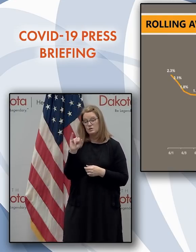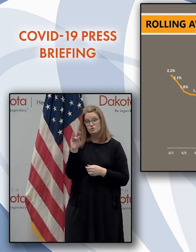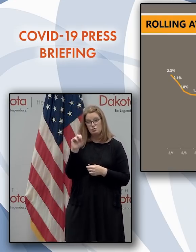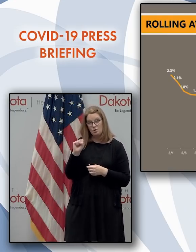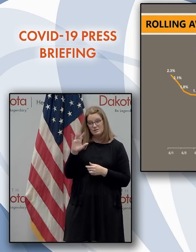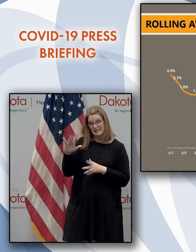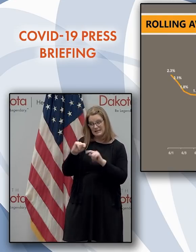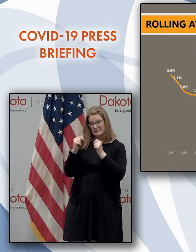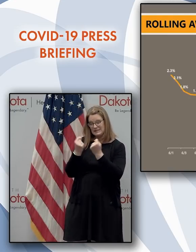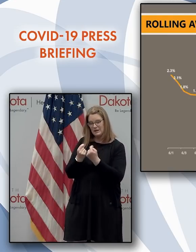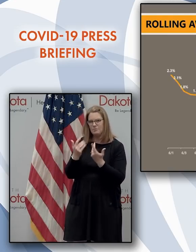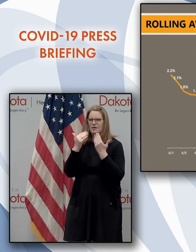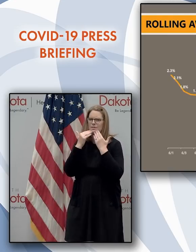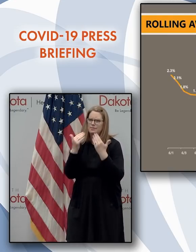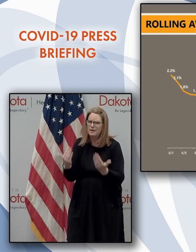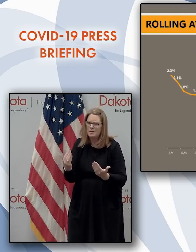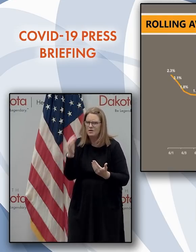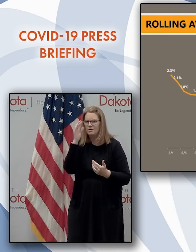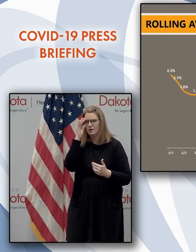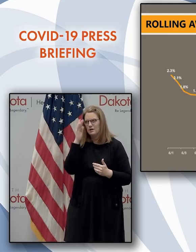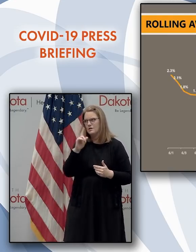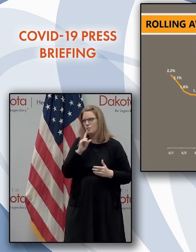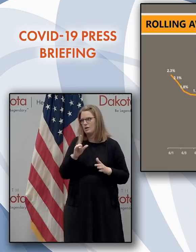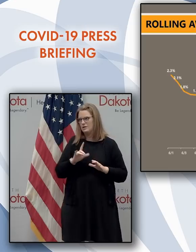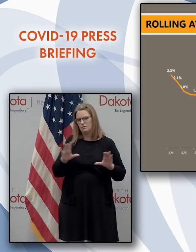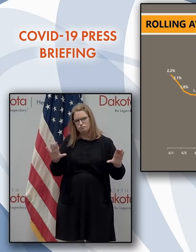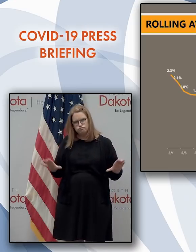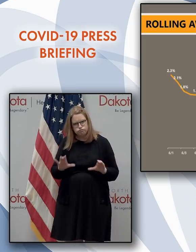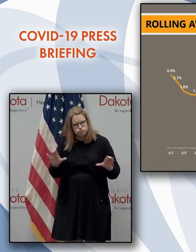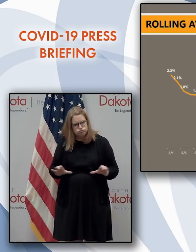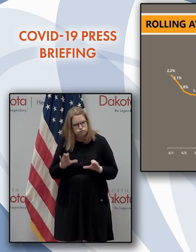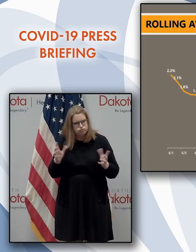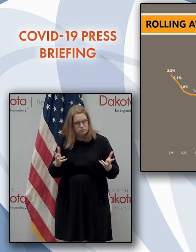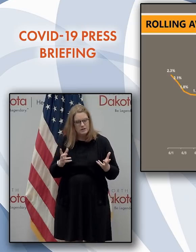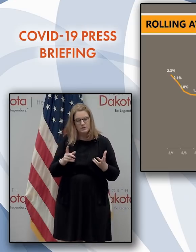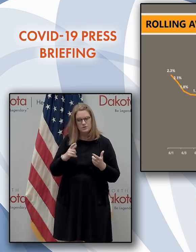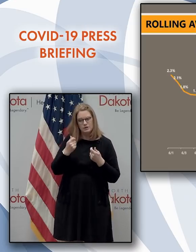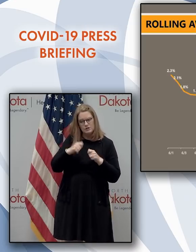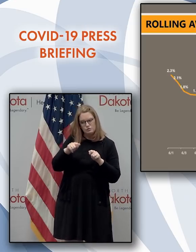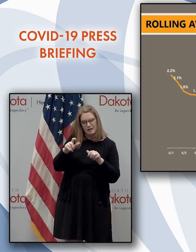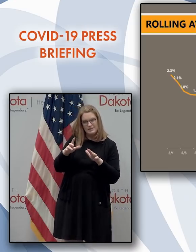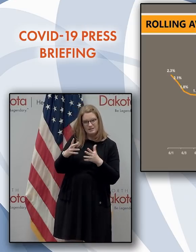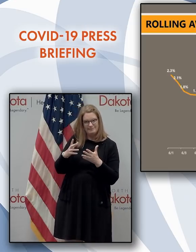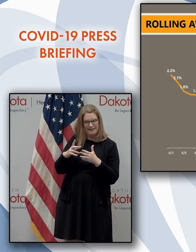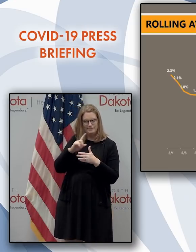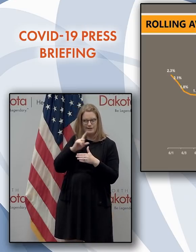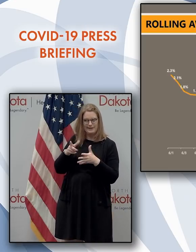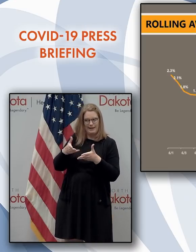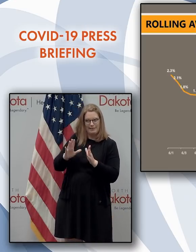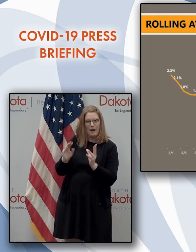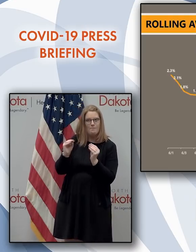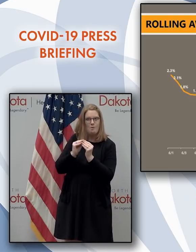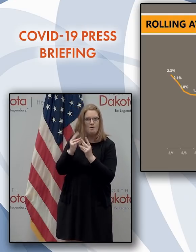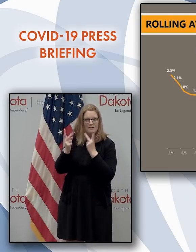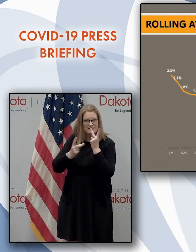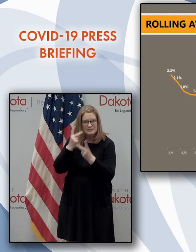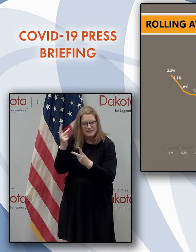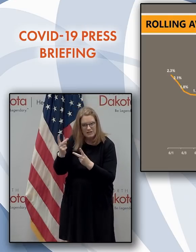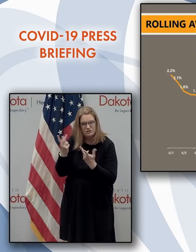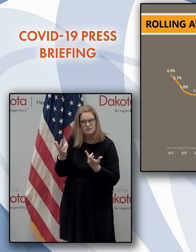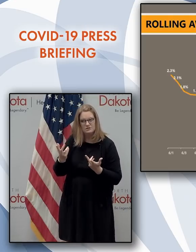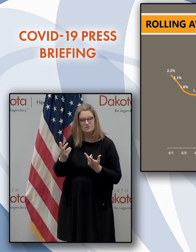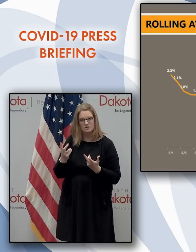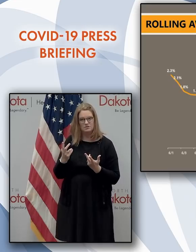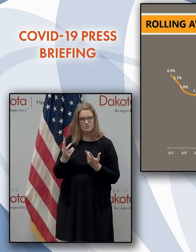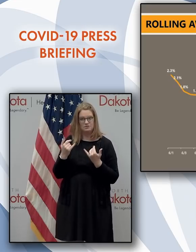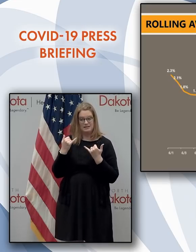folks that have been doing such a proactive job of reopening visitation when we get the case numbers down. We've done that, and